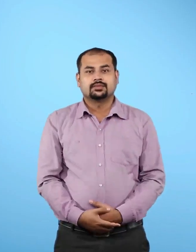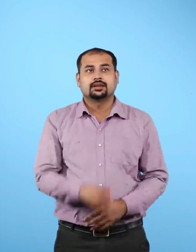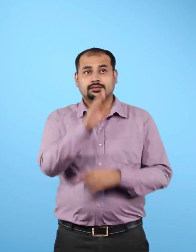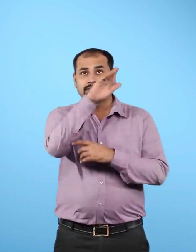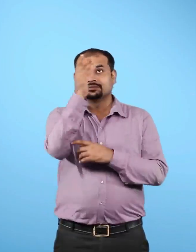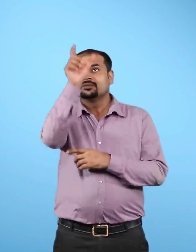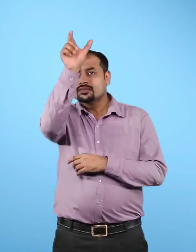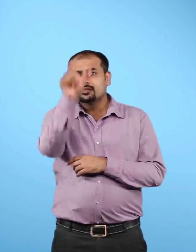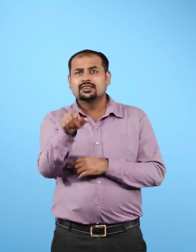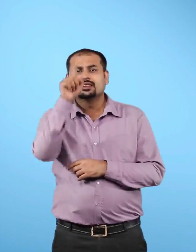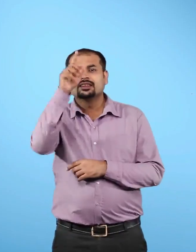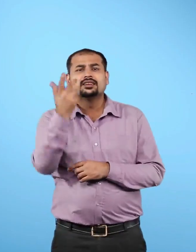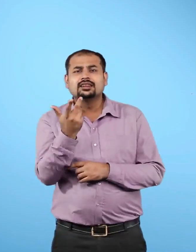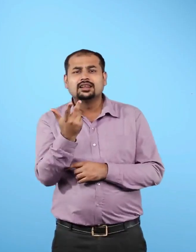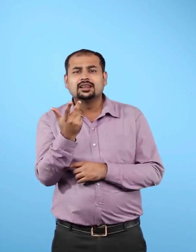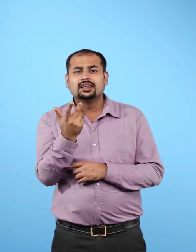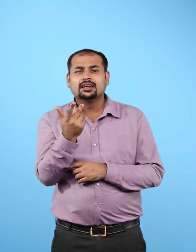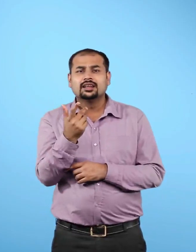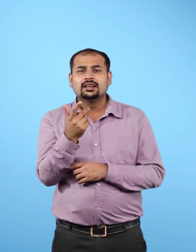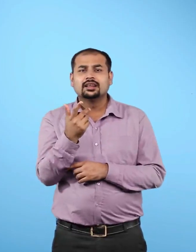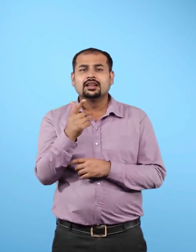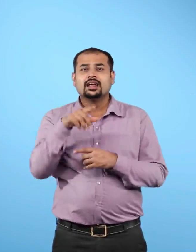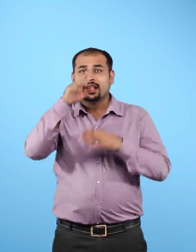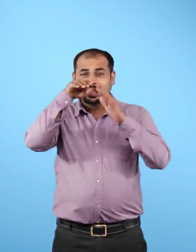Column 2 has 2 sub-columns.